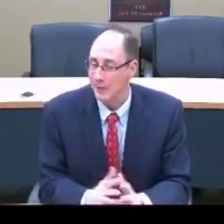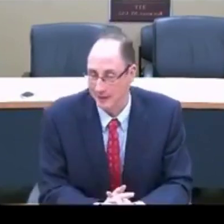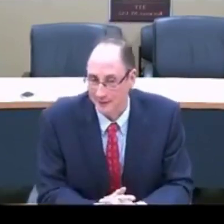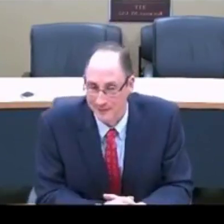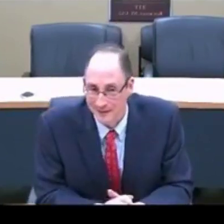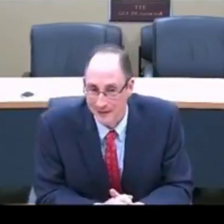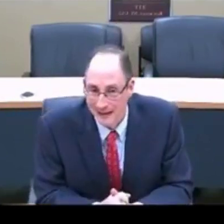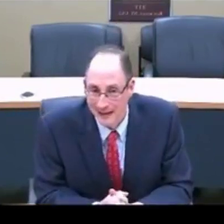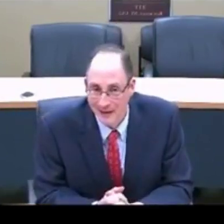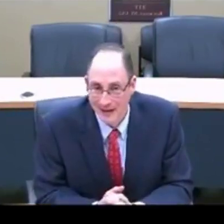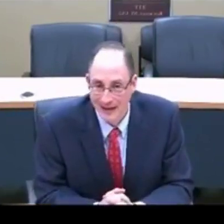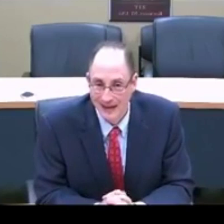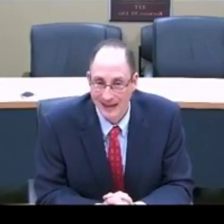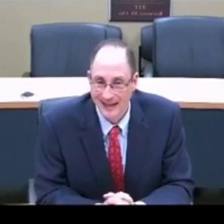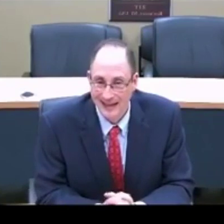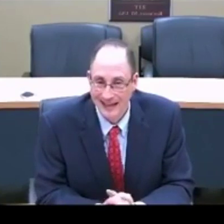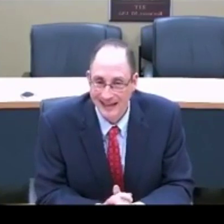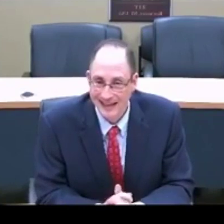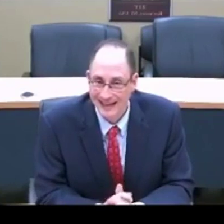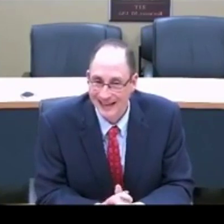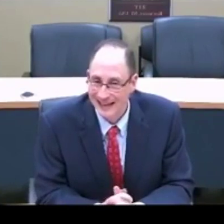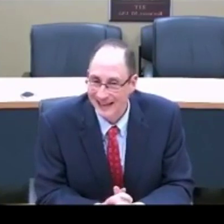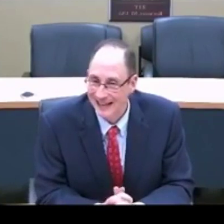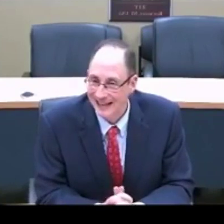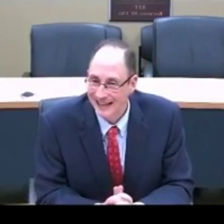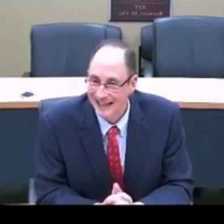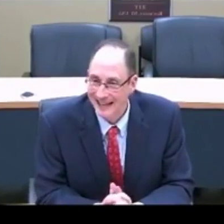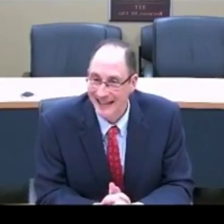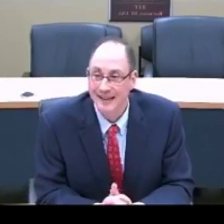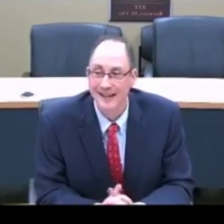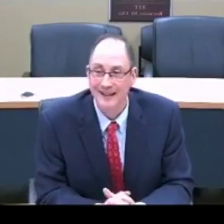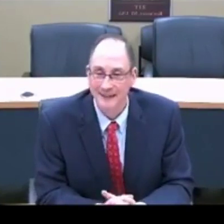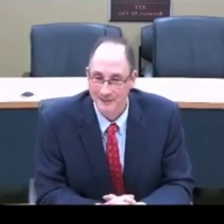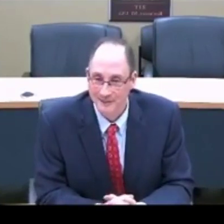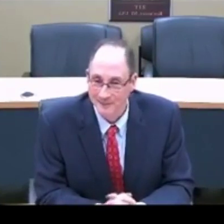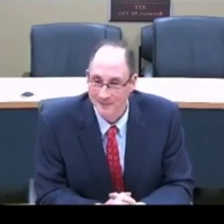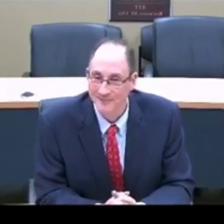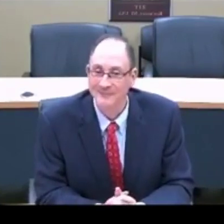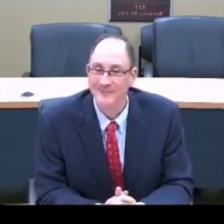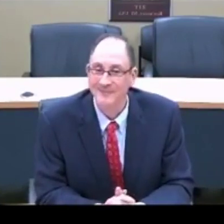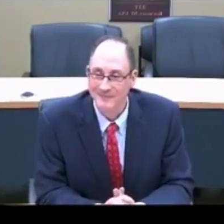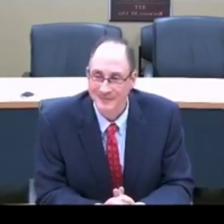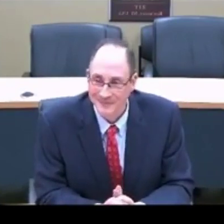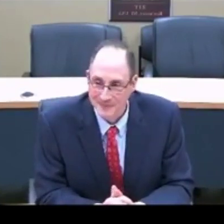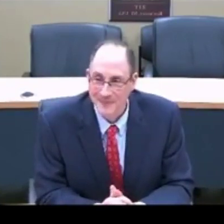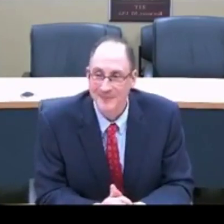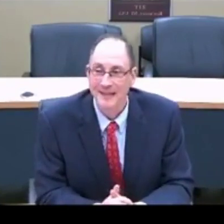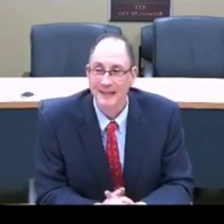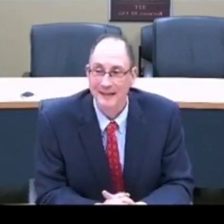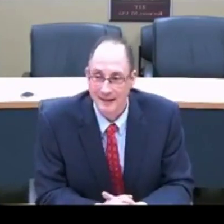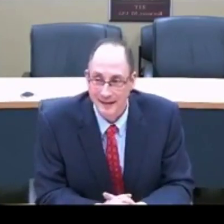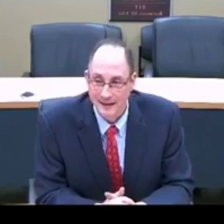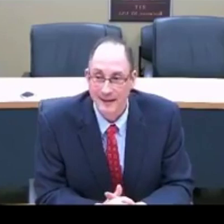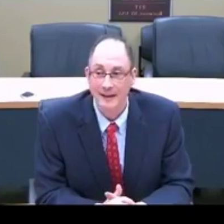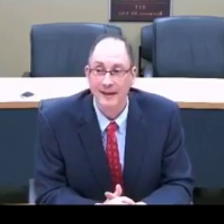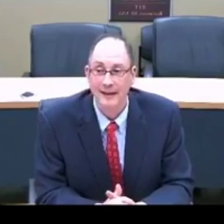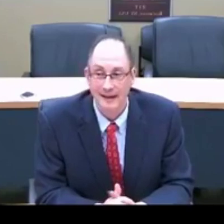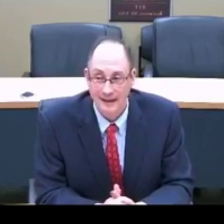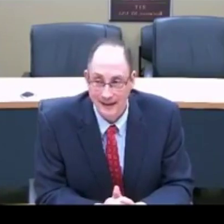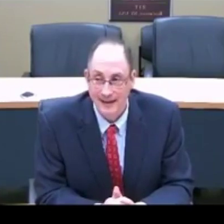else? There was just so many people and I didn't know what to think and I was excited and scared to death.